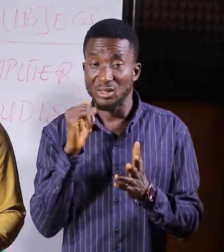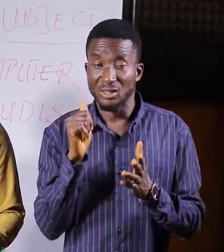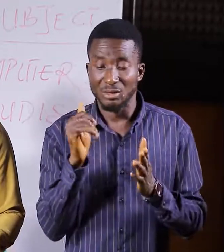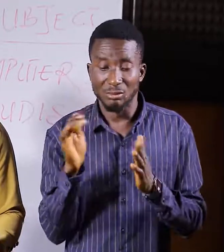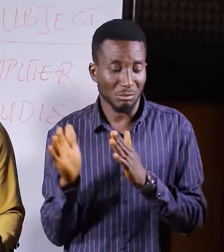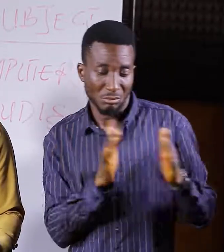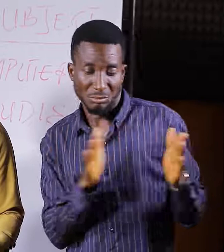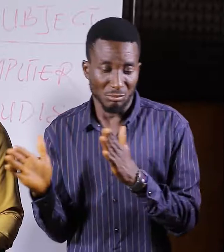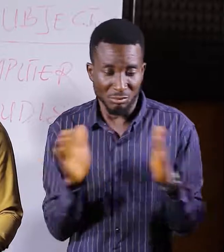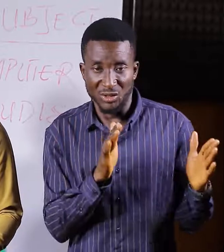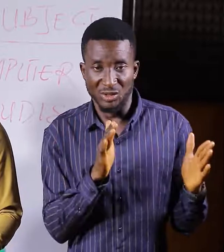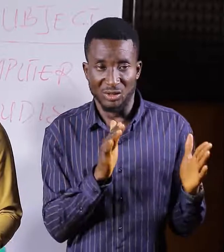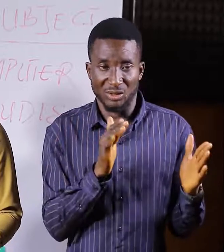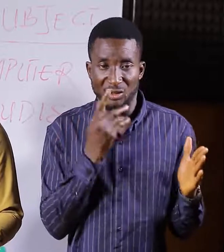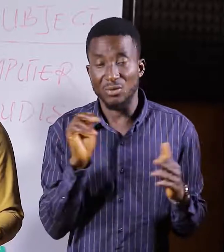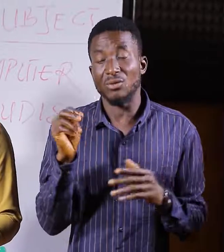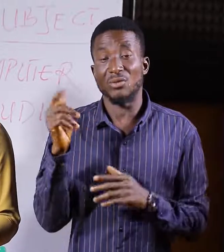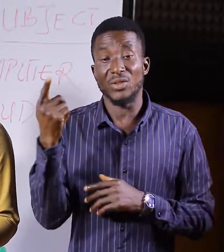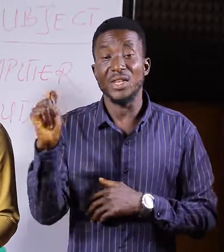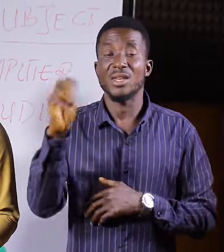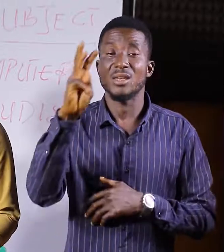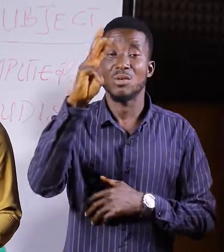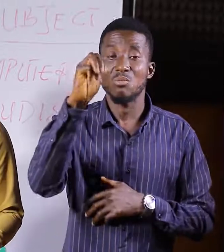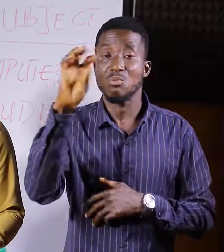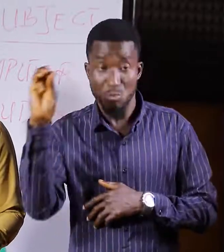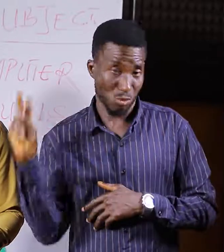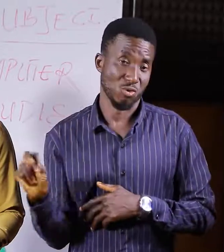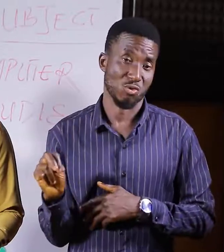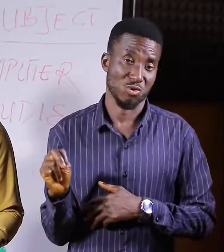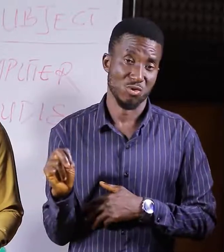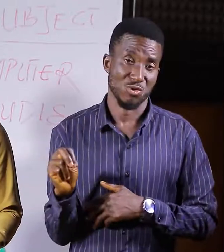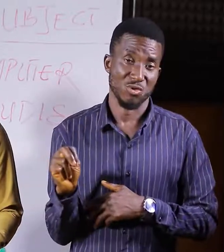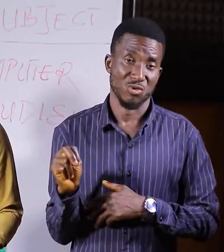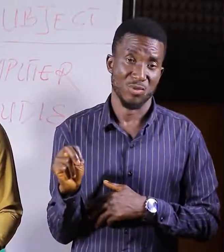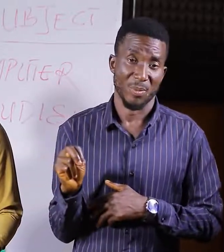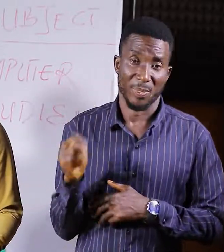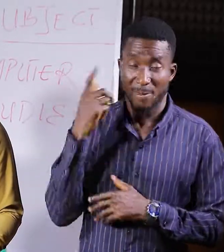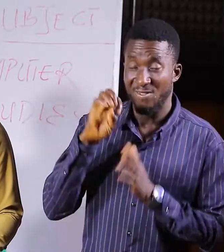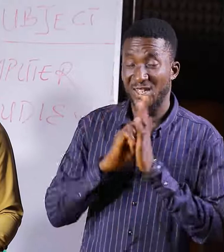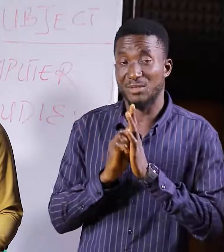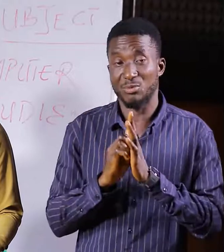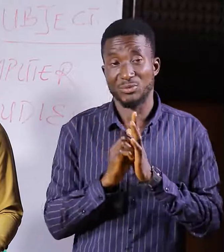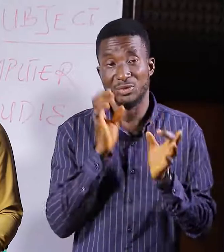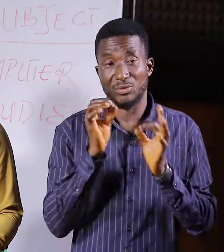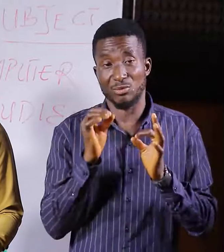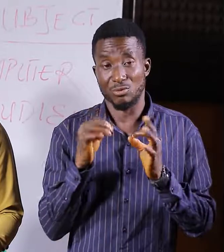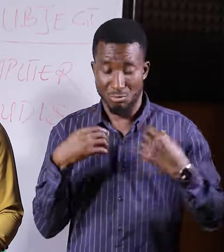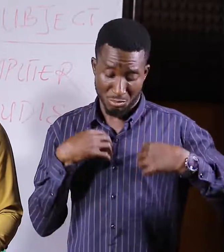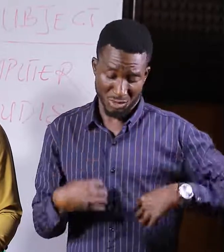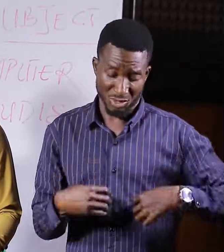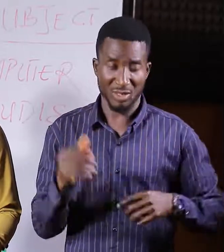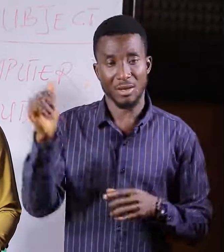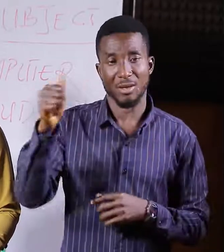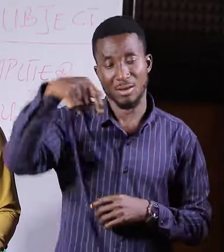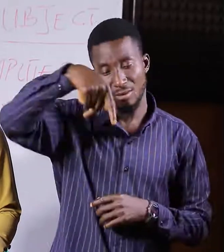constitutes different coloration. It carries, you can have all of the display. If you're wearing a pink dress, the monitor is able to display